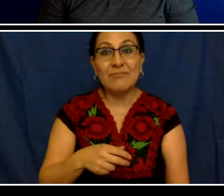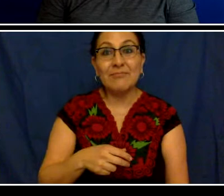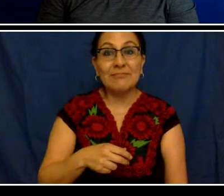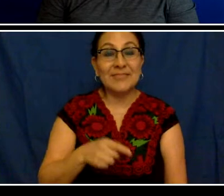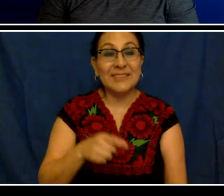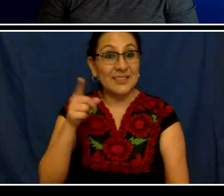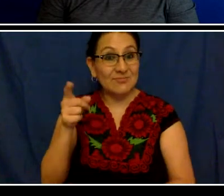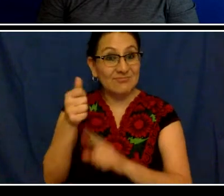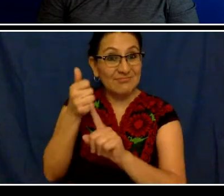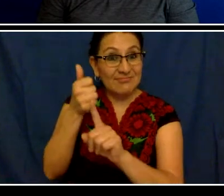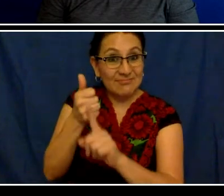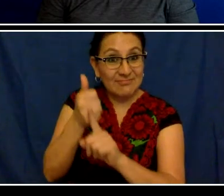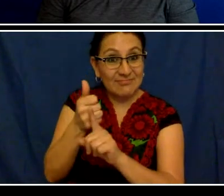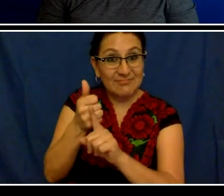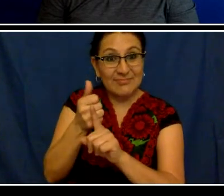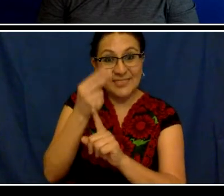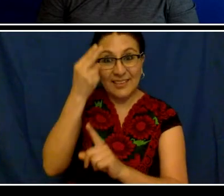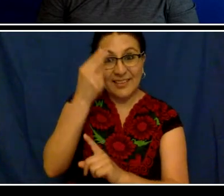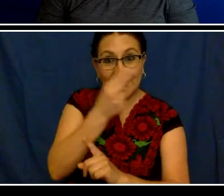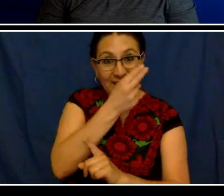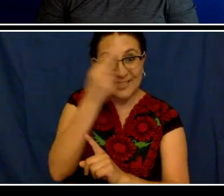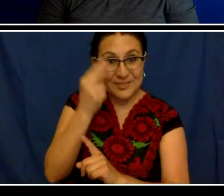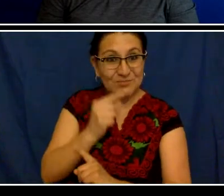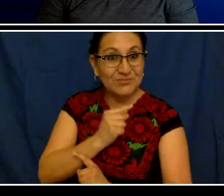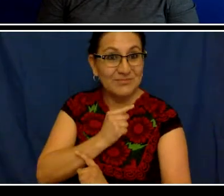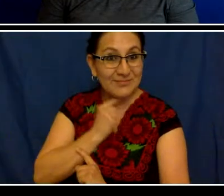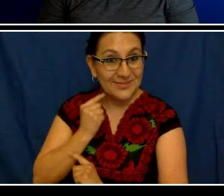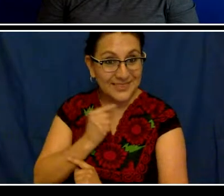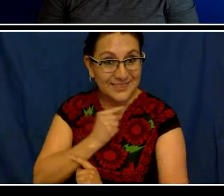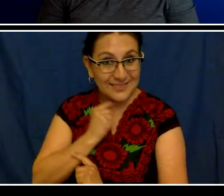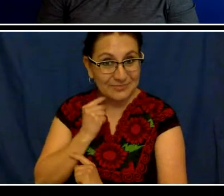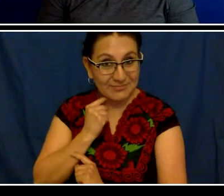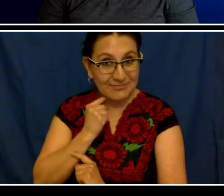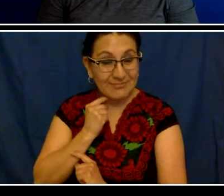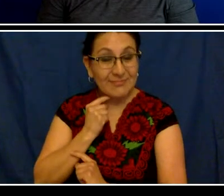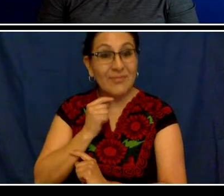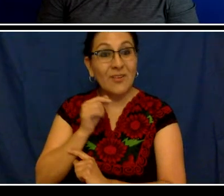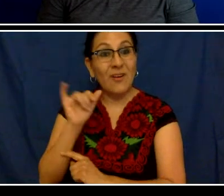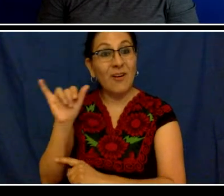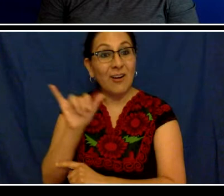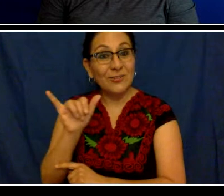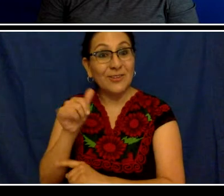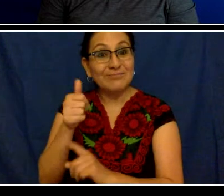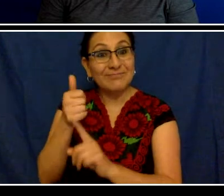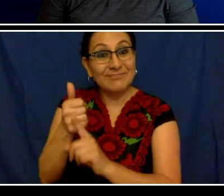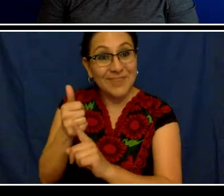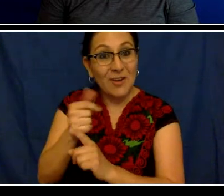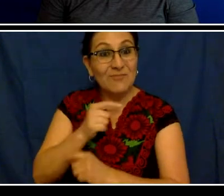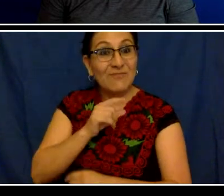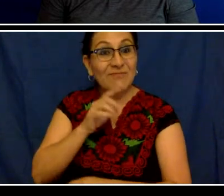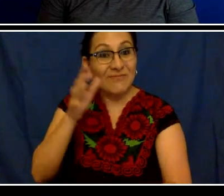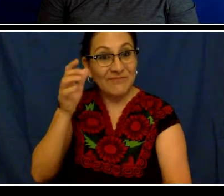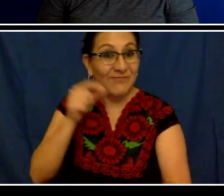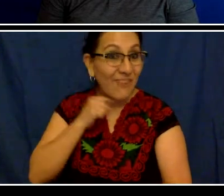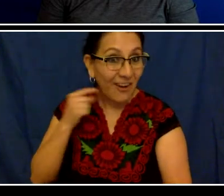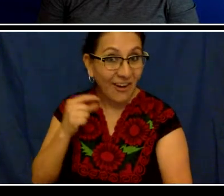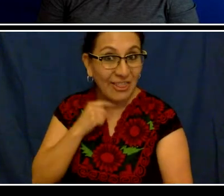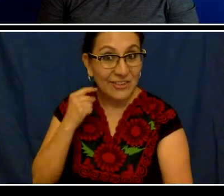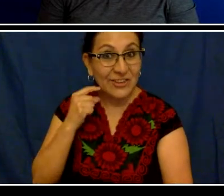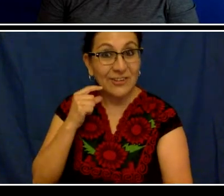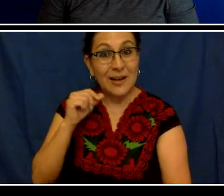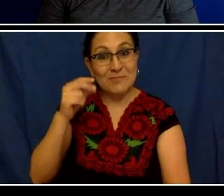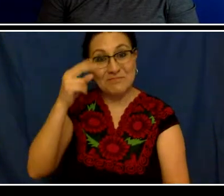is like a crooked three off the forehead. He was a Catholic priest, and